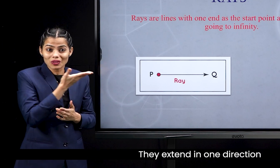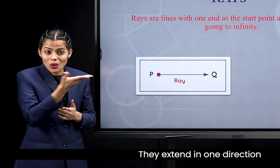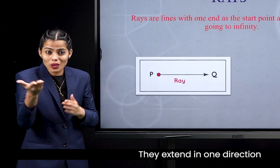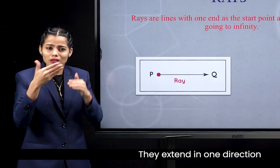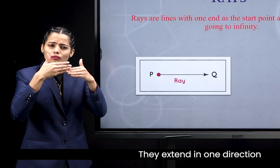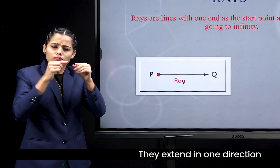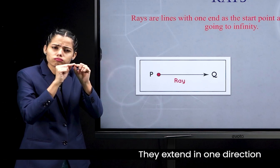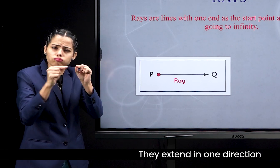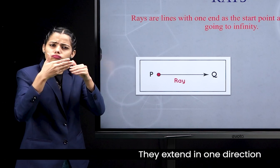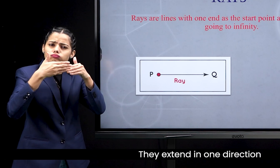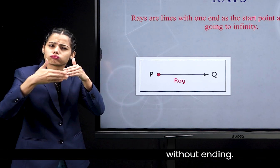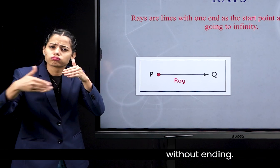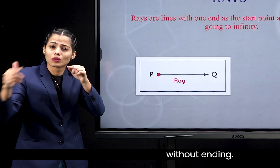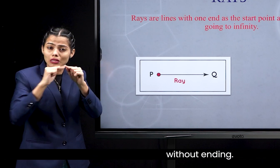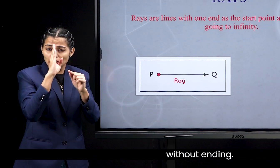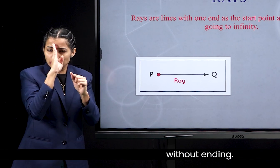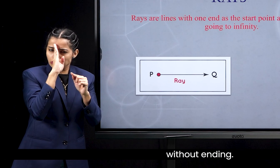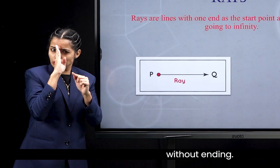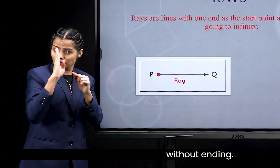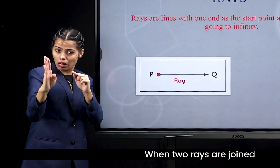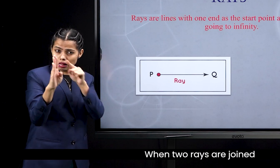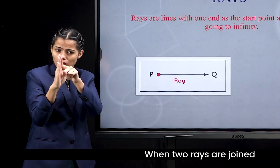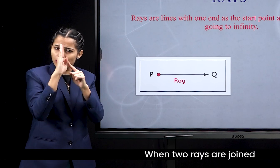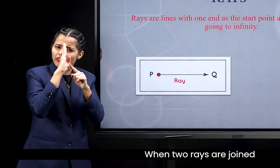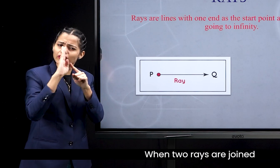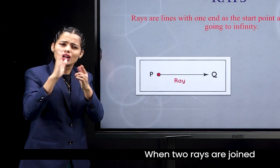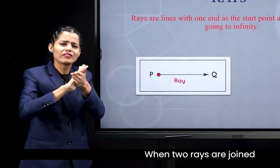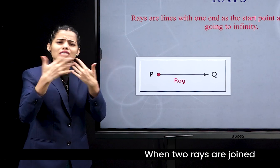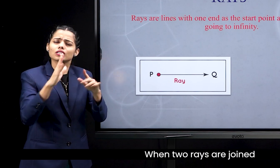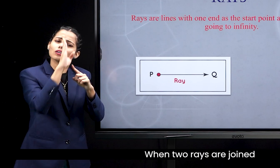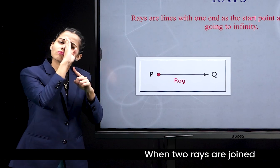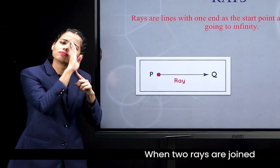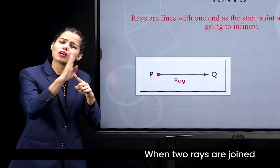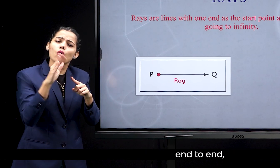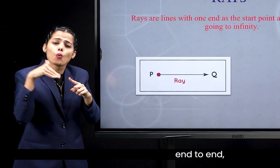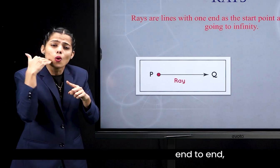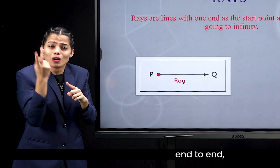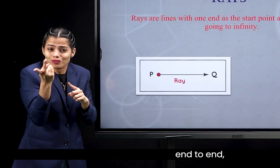They extend in one direction without ending. When two rays are joined end to end,